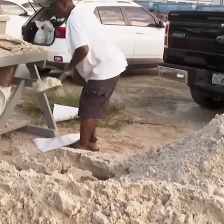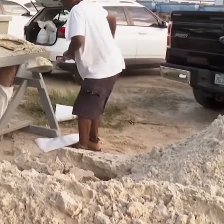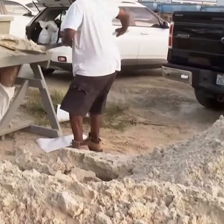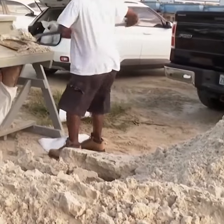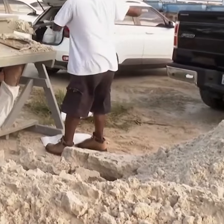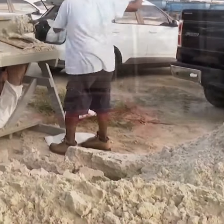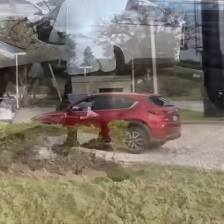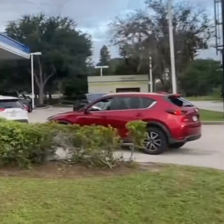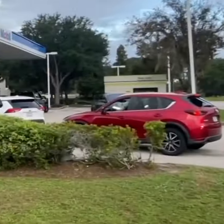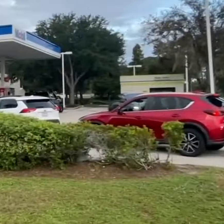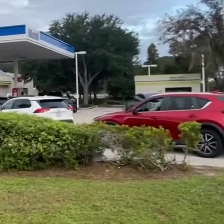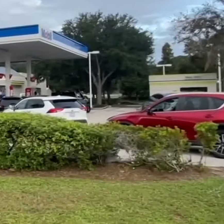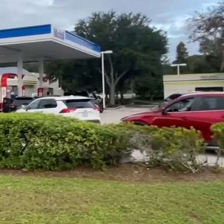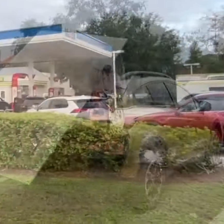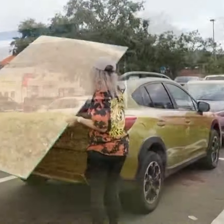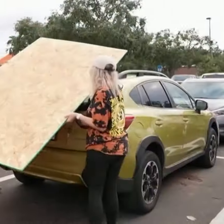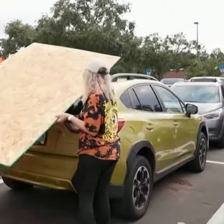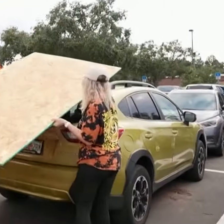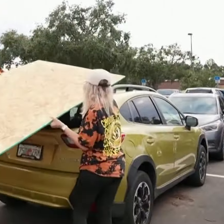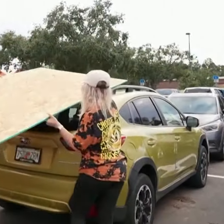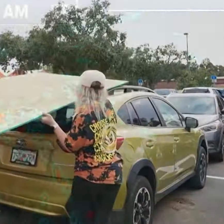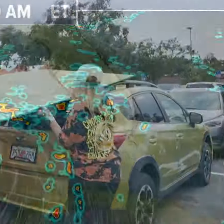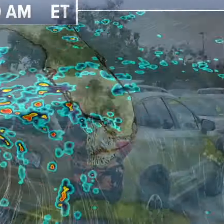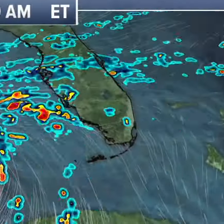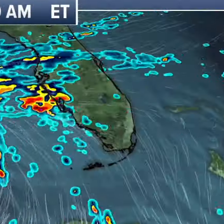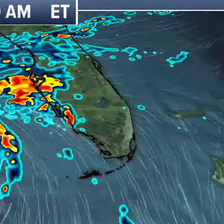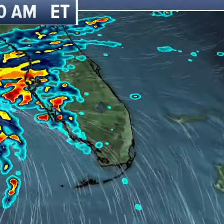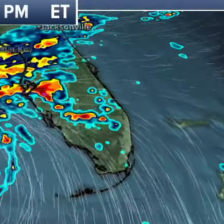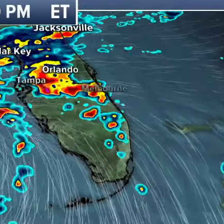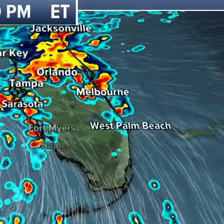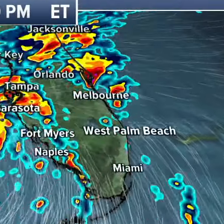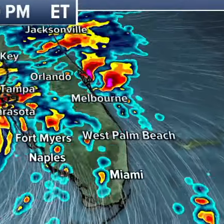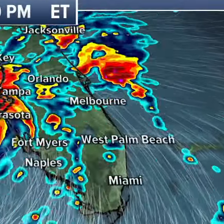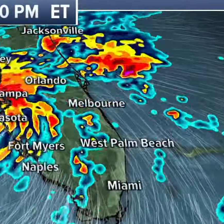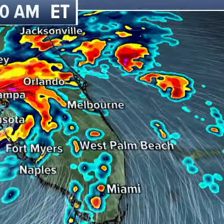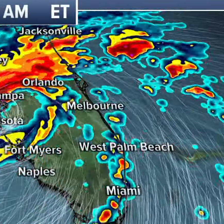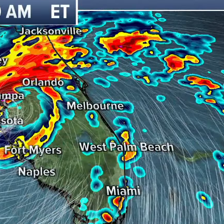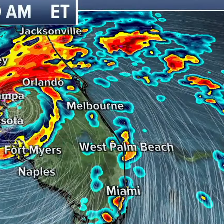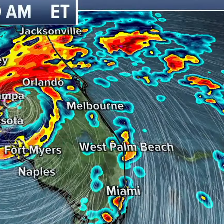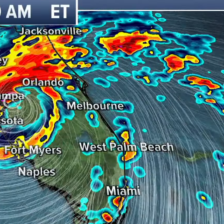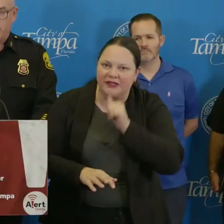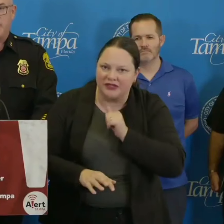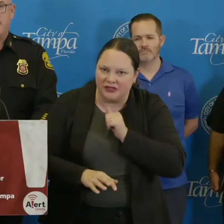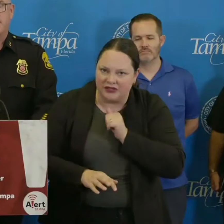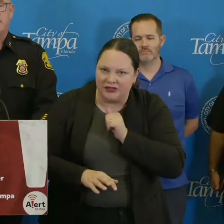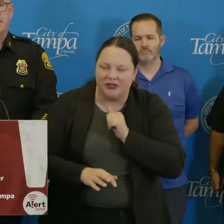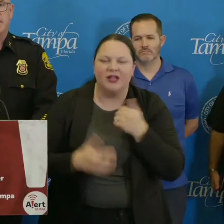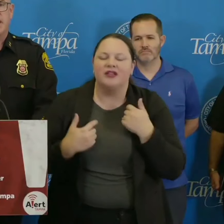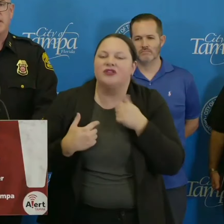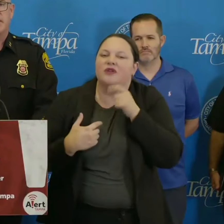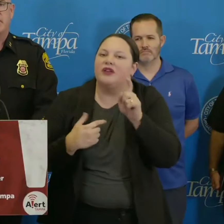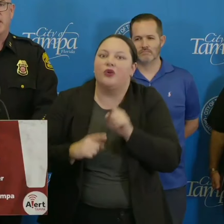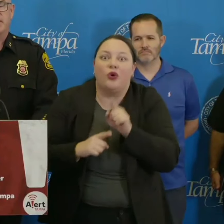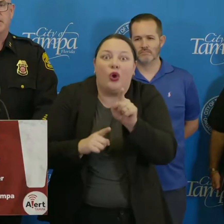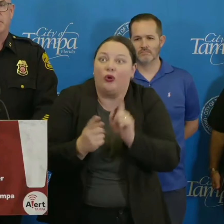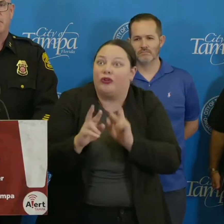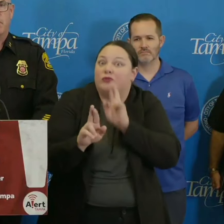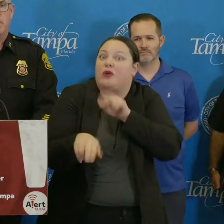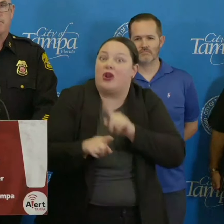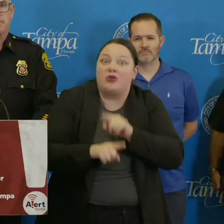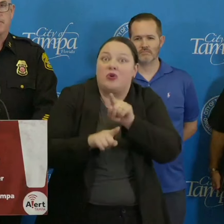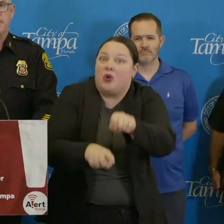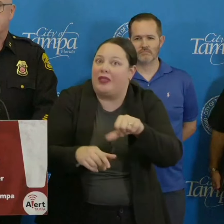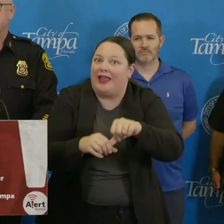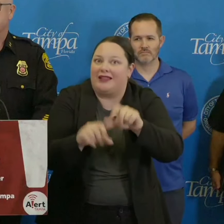People in Florida racing against the clock as Hurricane Milton barrels towards the Sunshine State. We've never seen anything like this